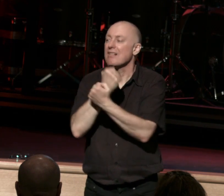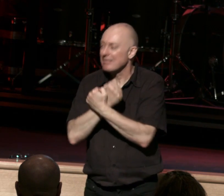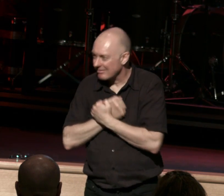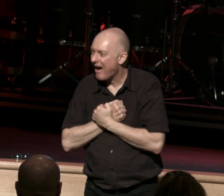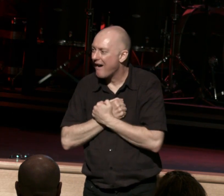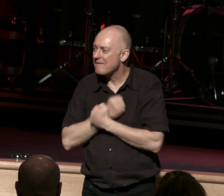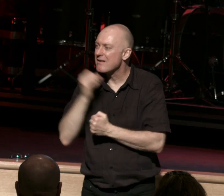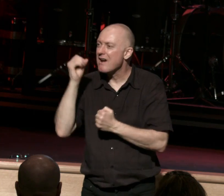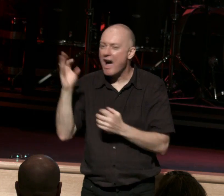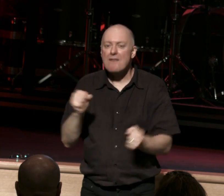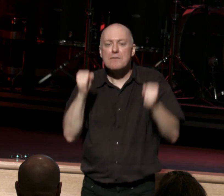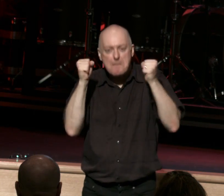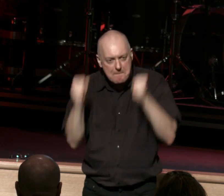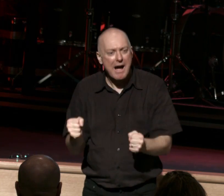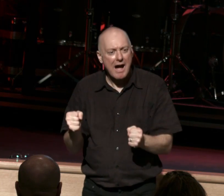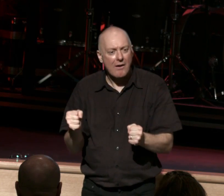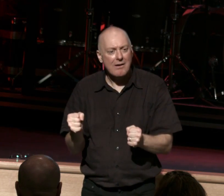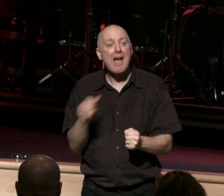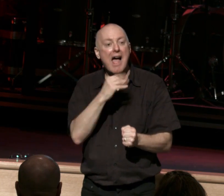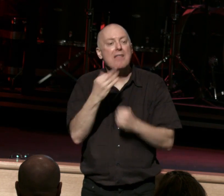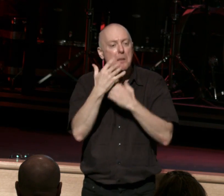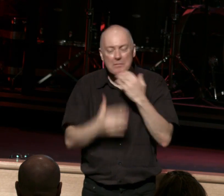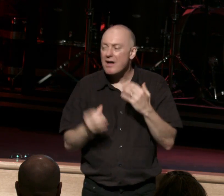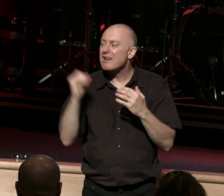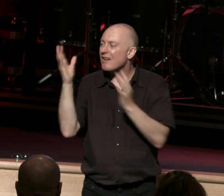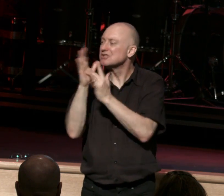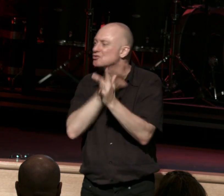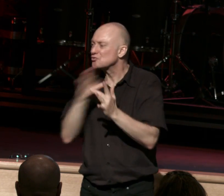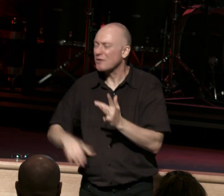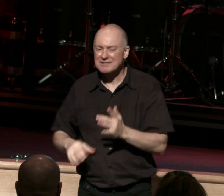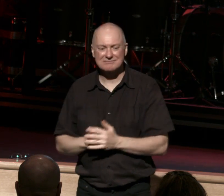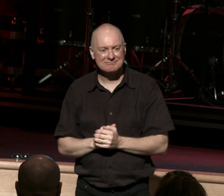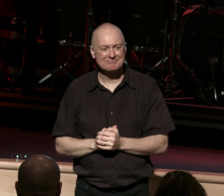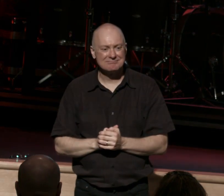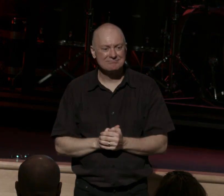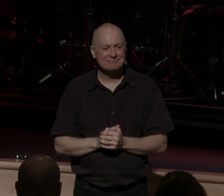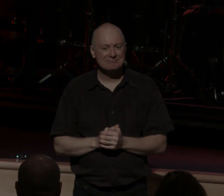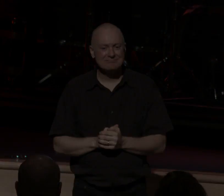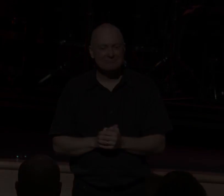because of the love, of the power, of the blood of Jesus Christ.